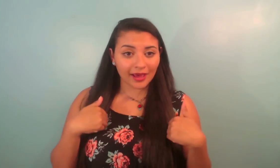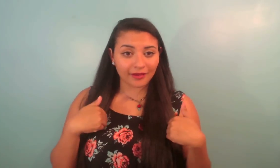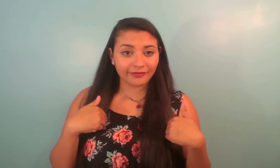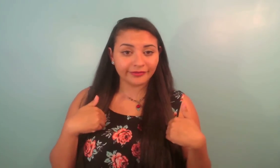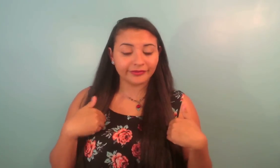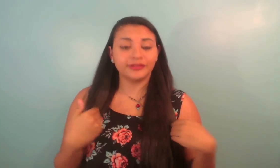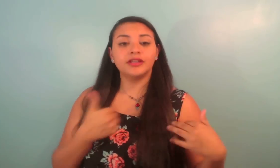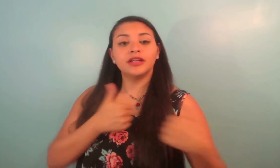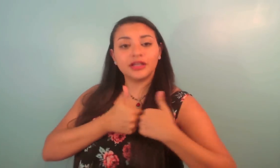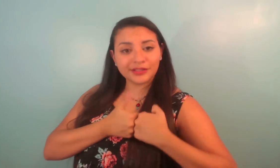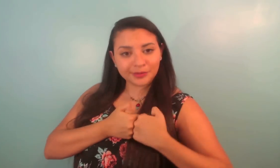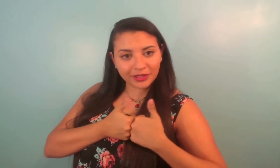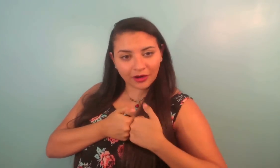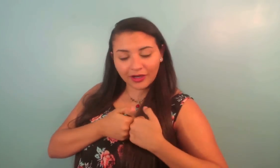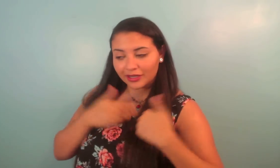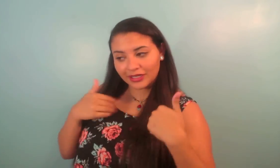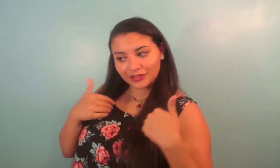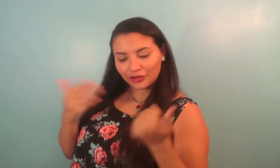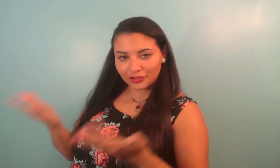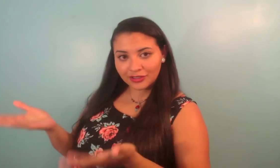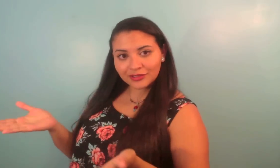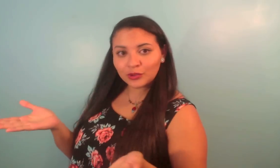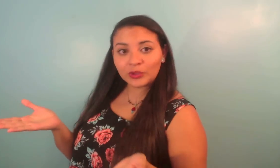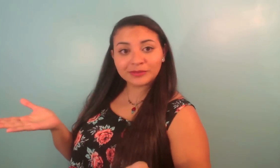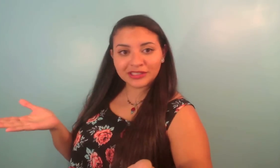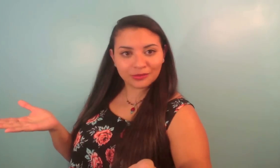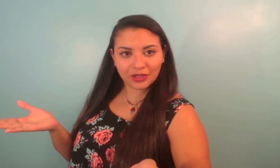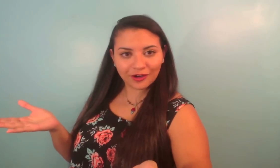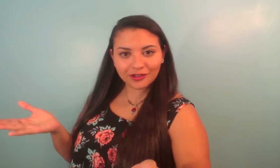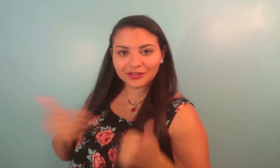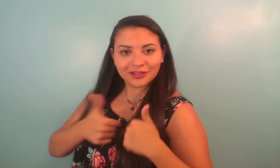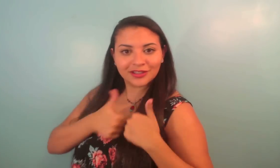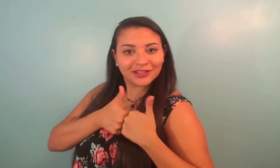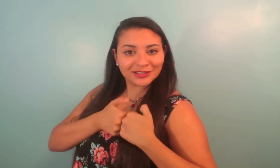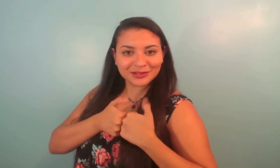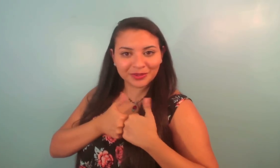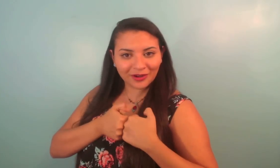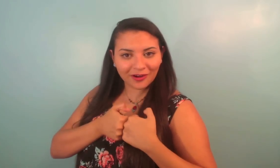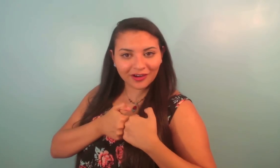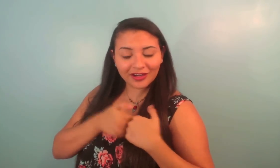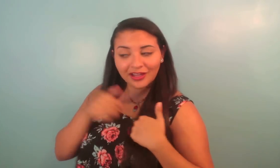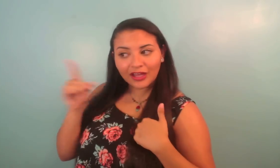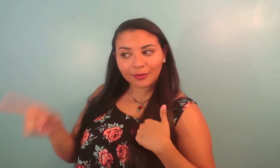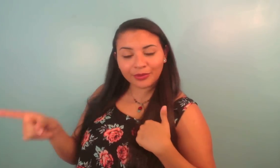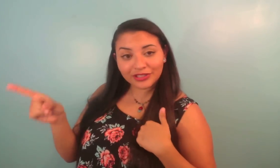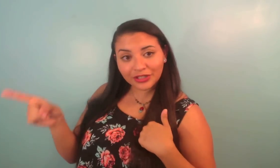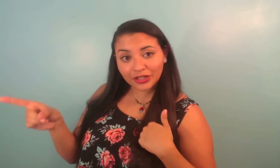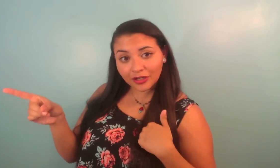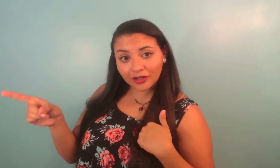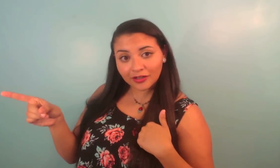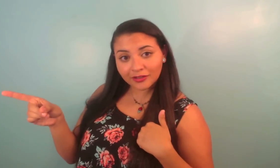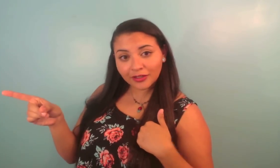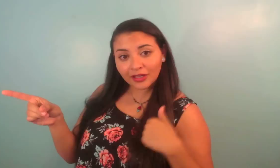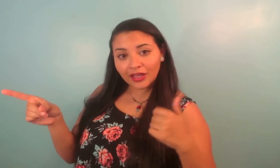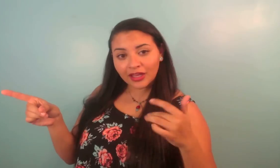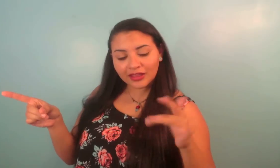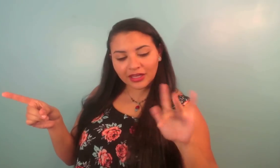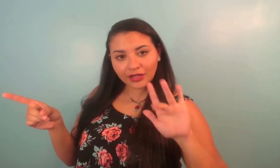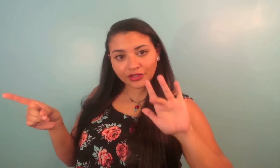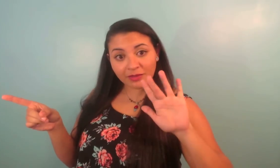have a sweetheart and I turned towards my sweetheart. Sweetheart. I point to her and then I use my